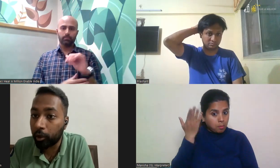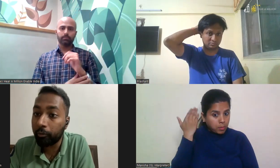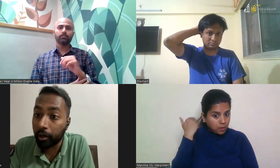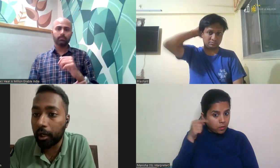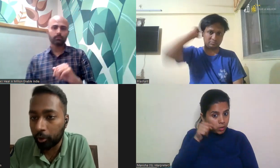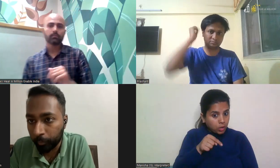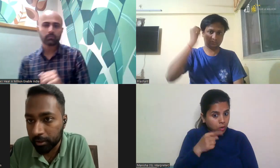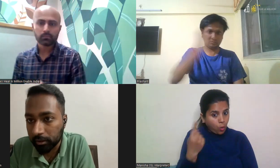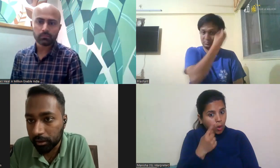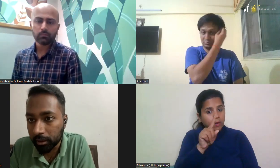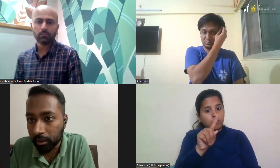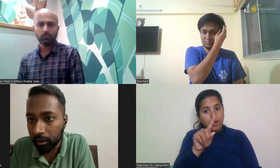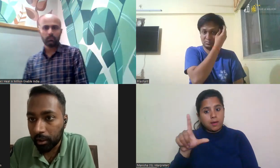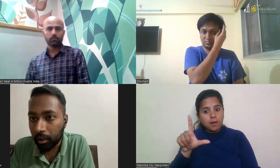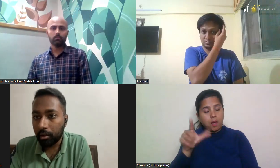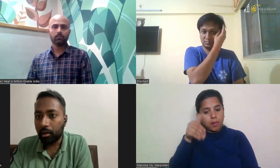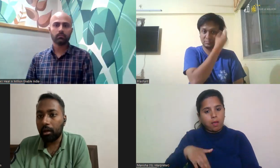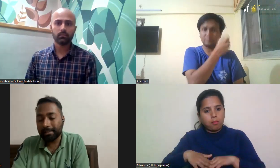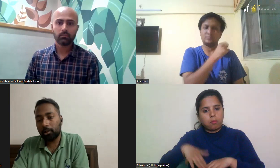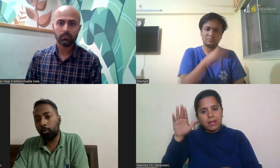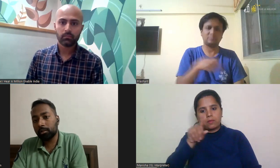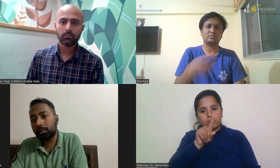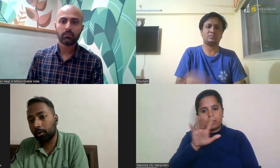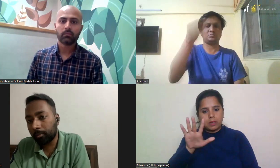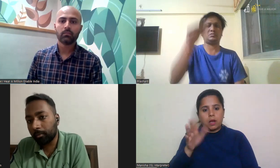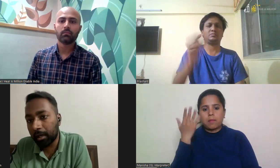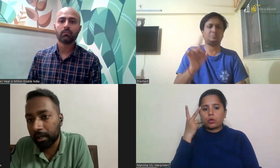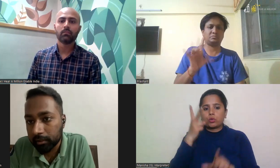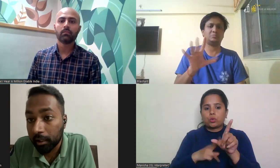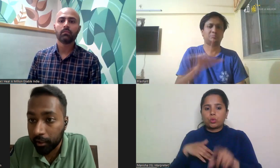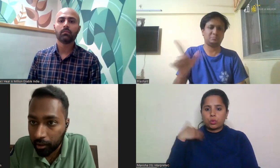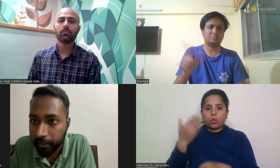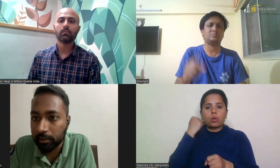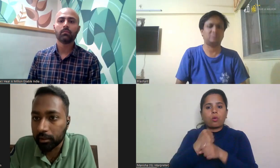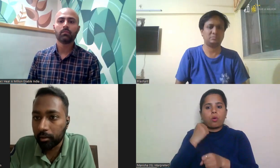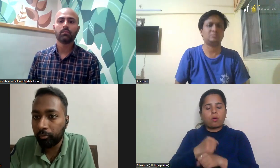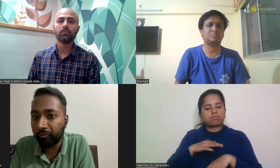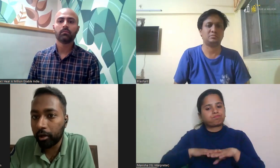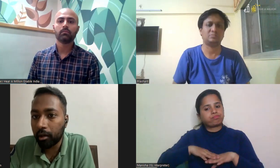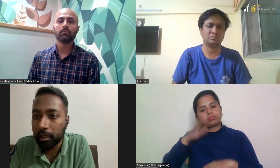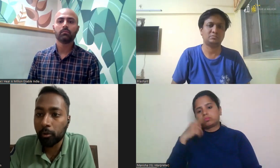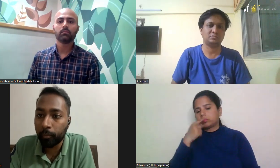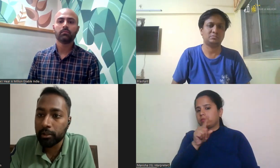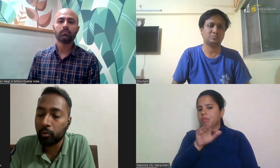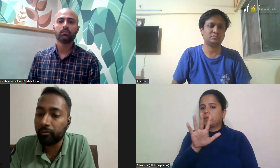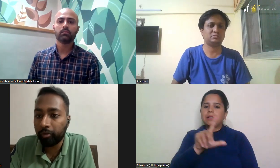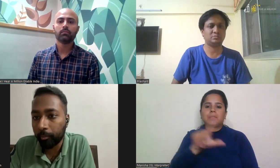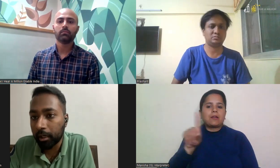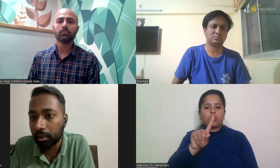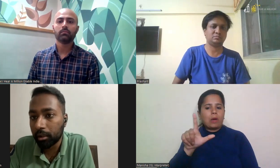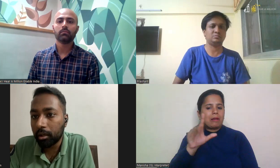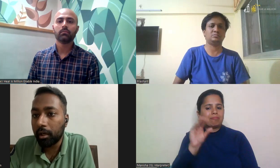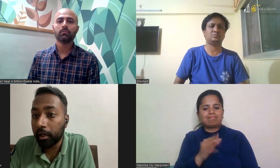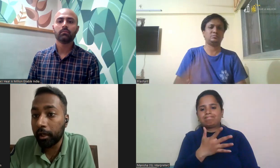was only 1 lakh rupees. Last 2 years, government has increased 15 lakh rupees to the